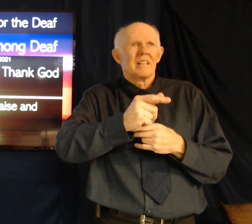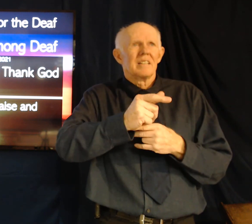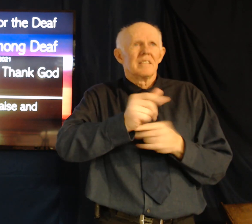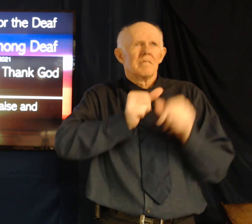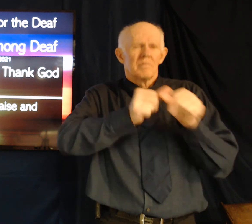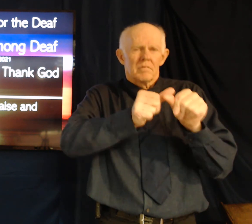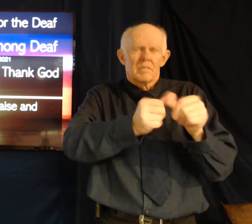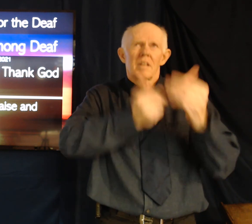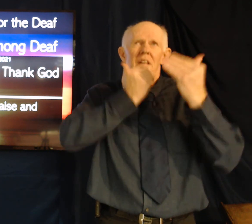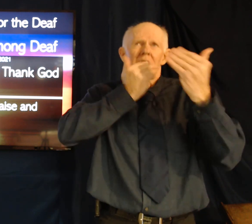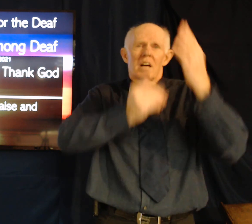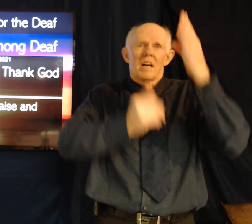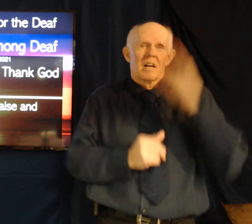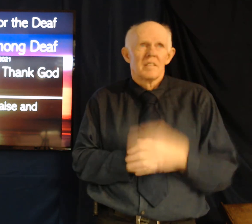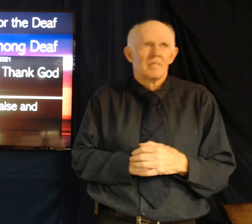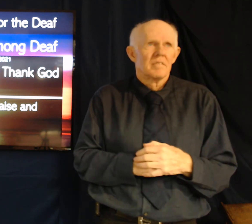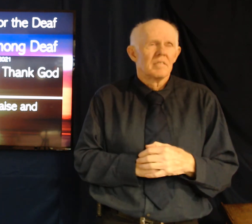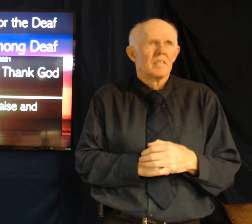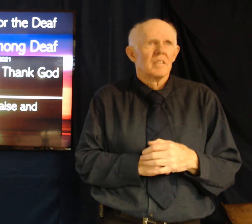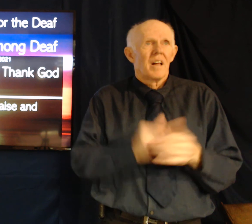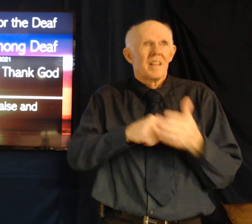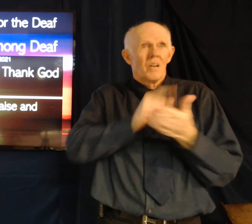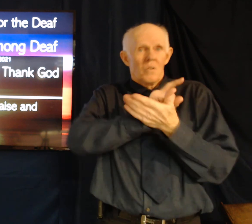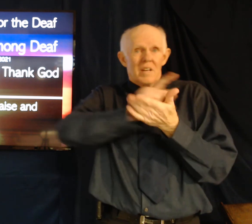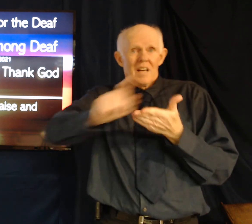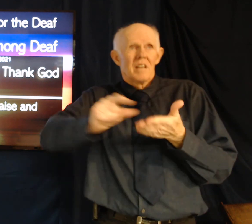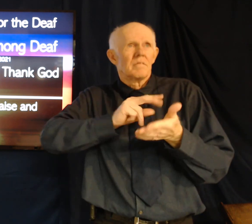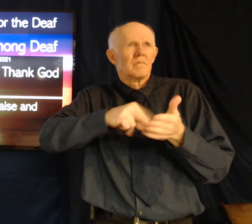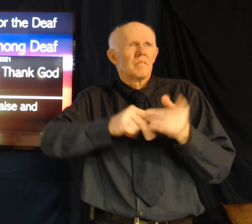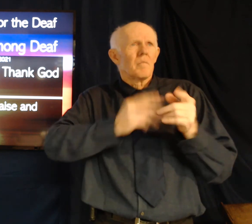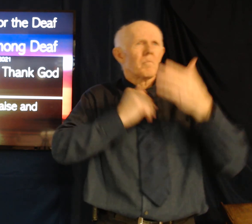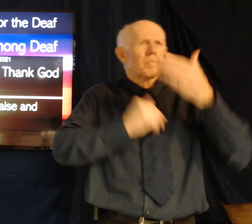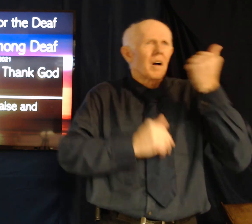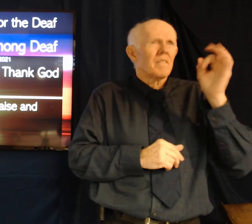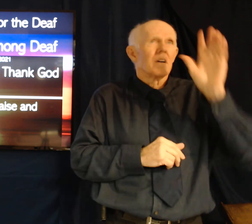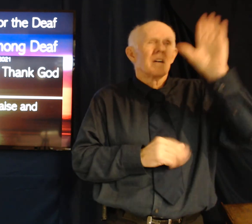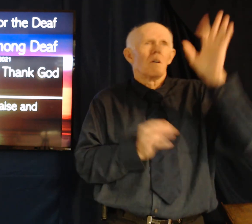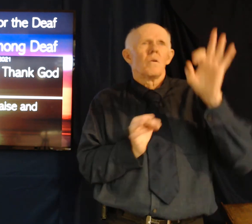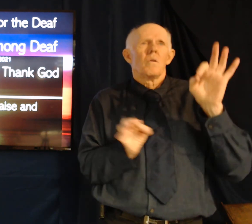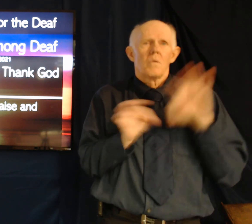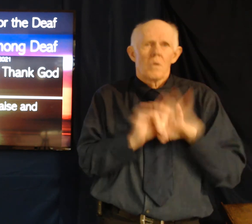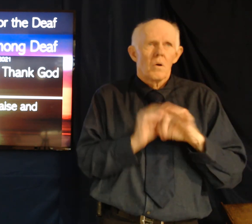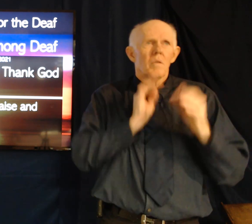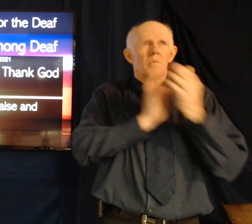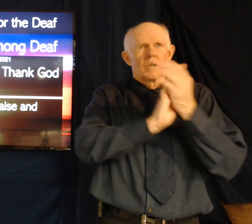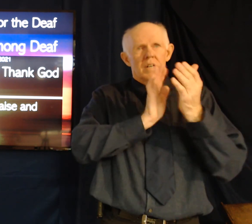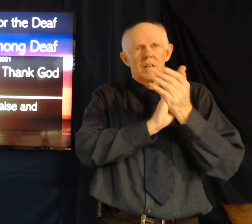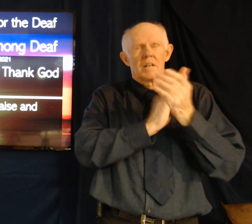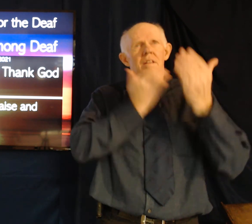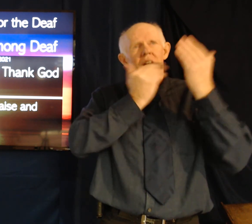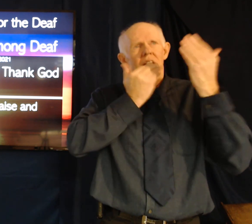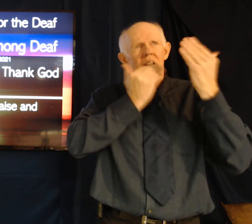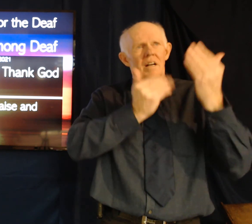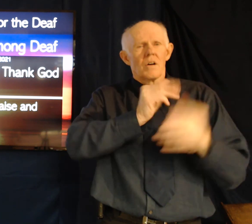heavenly beings continually thank god for this week don't forget how important it is to